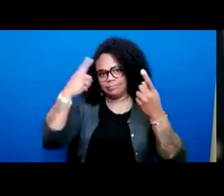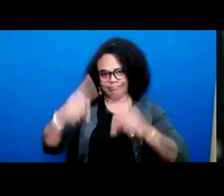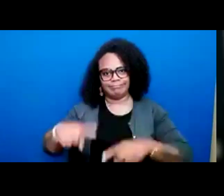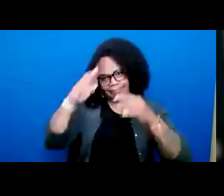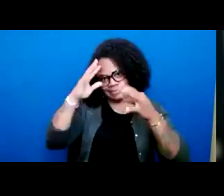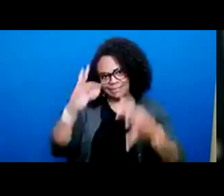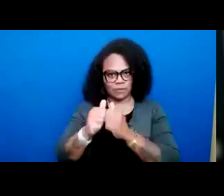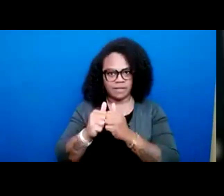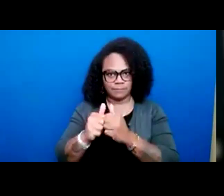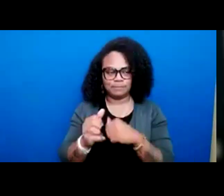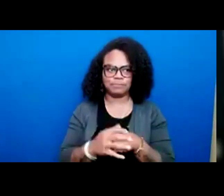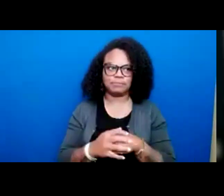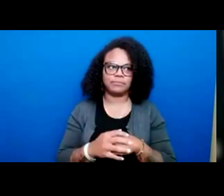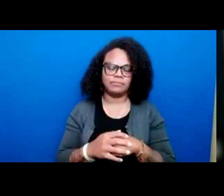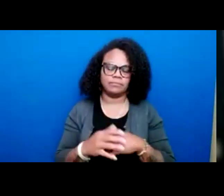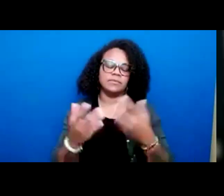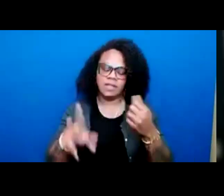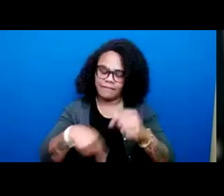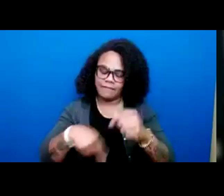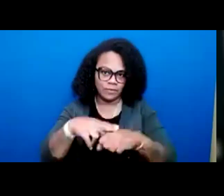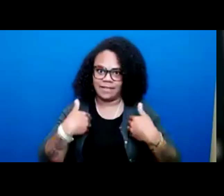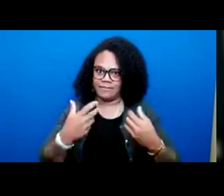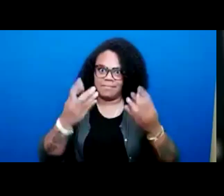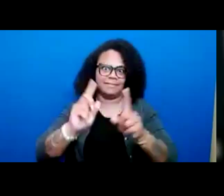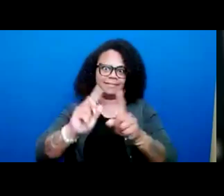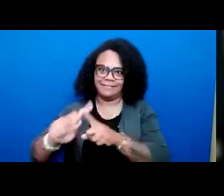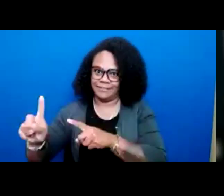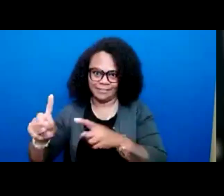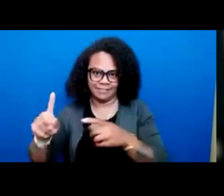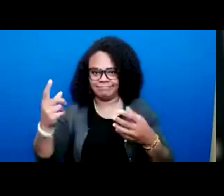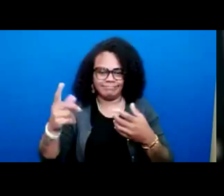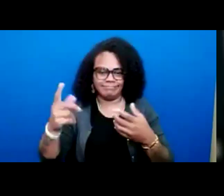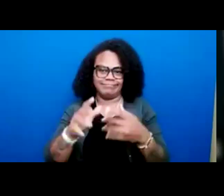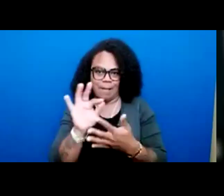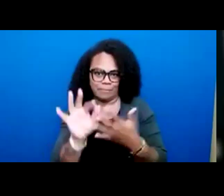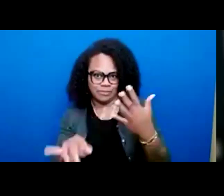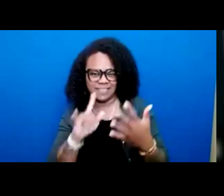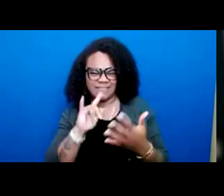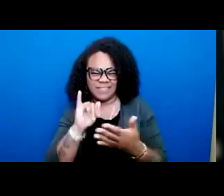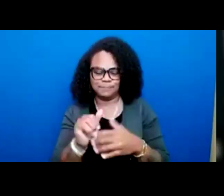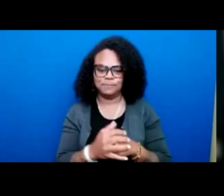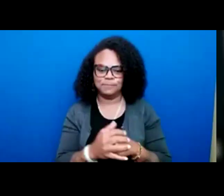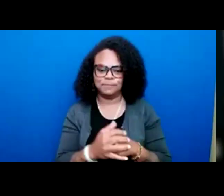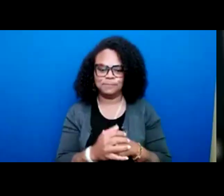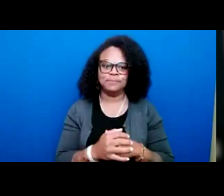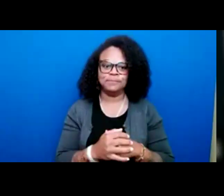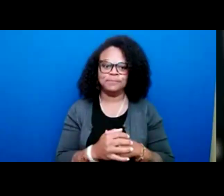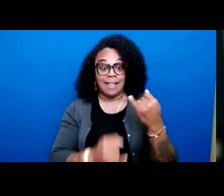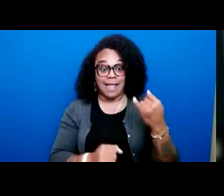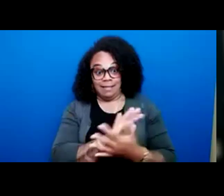course, there's lots of variations between all of that. And then last, is this concept of